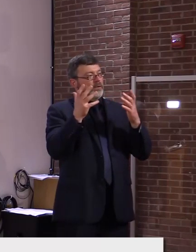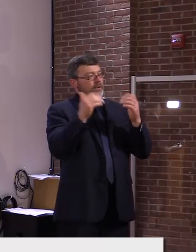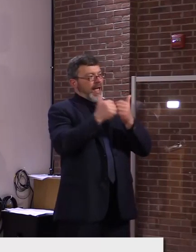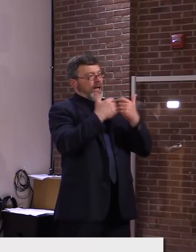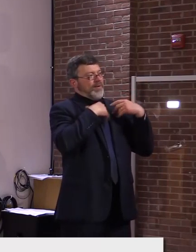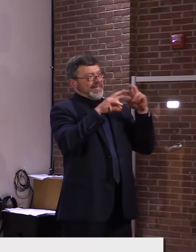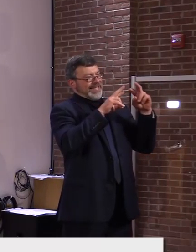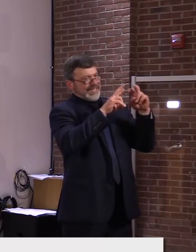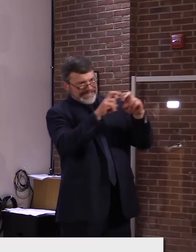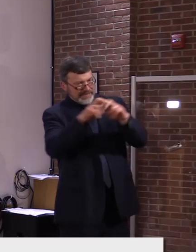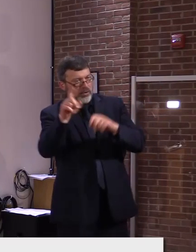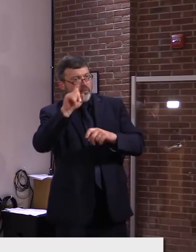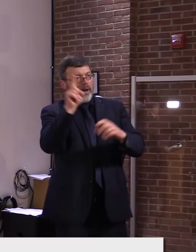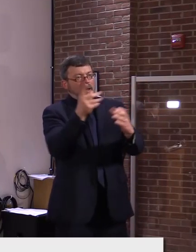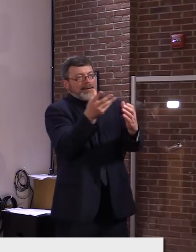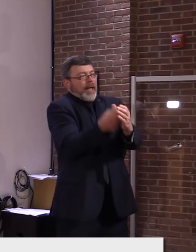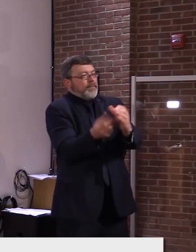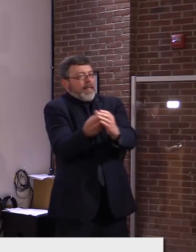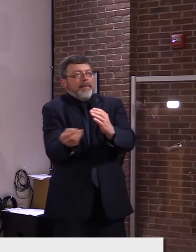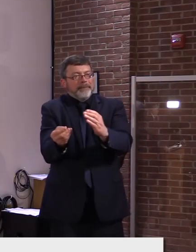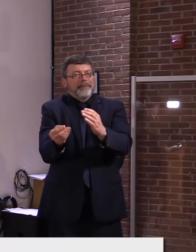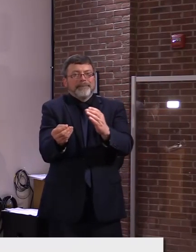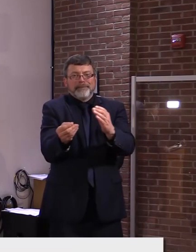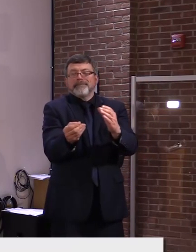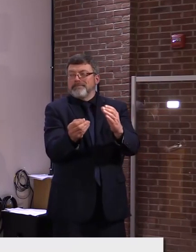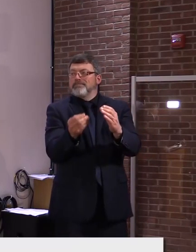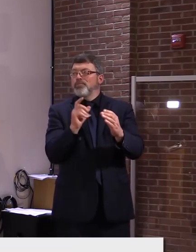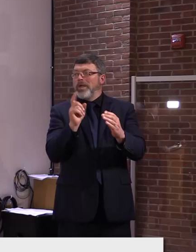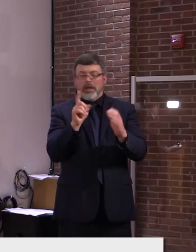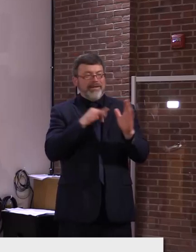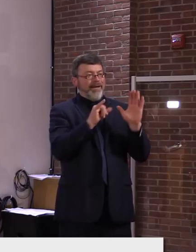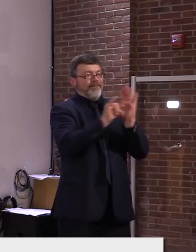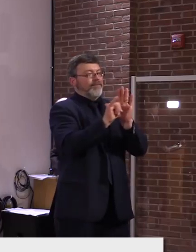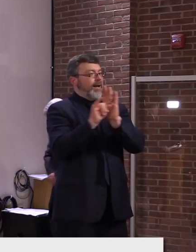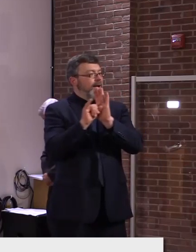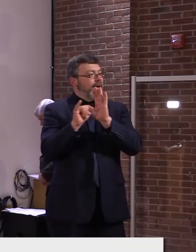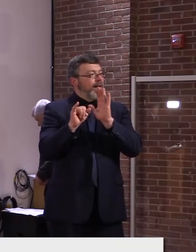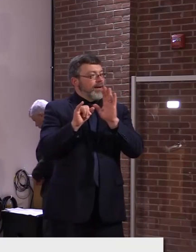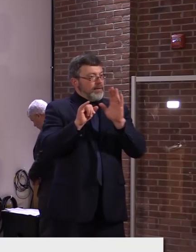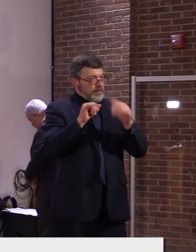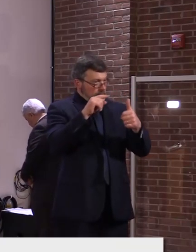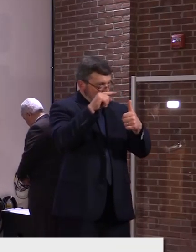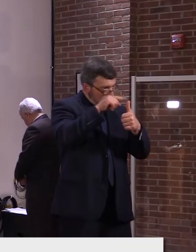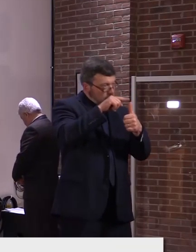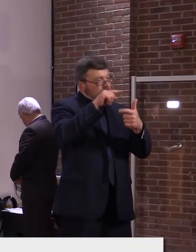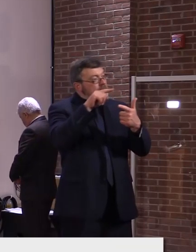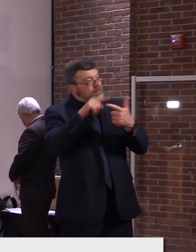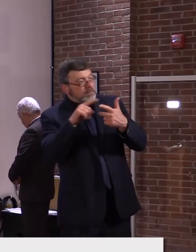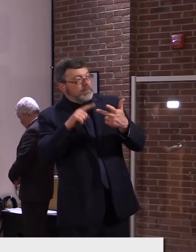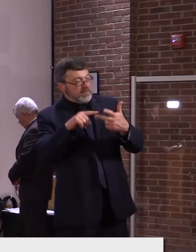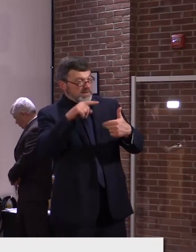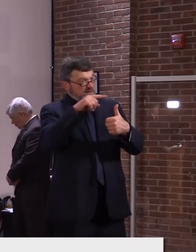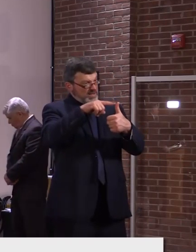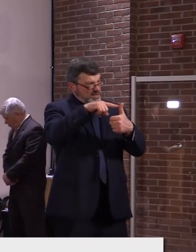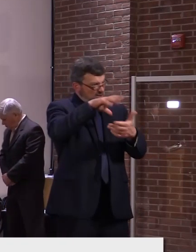but certainly to understand where they're coming from an anxiety or social emotional well-being perspective.